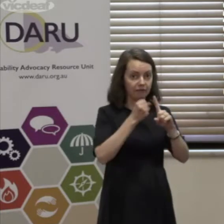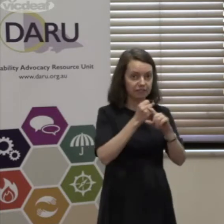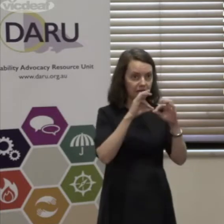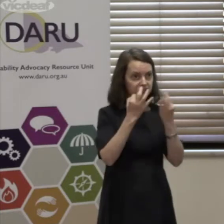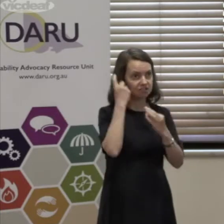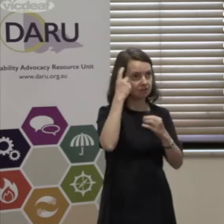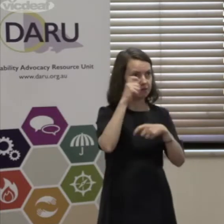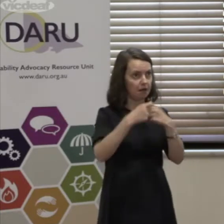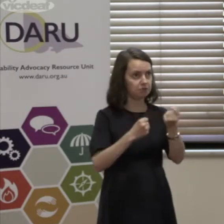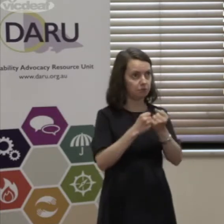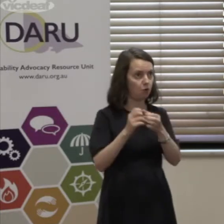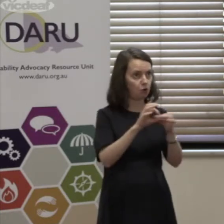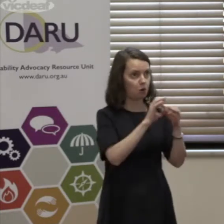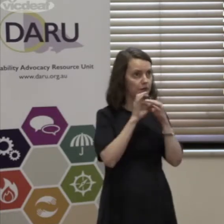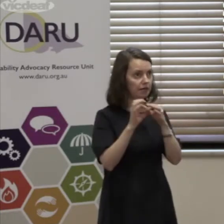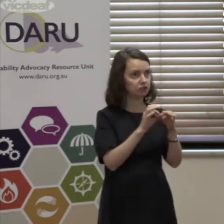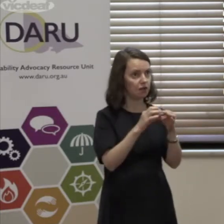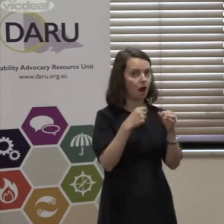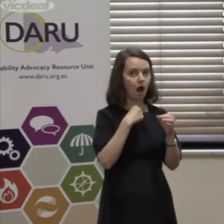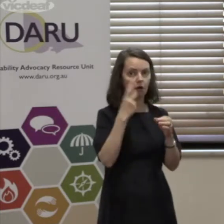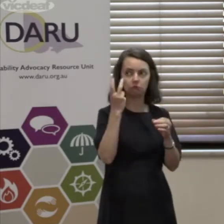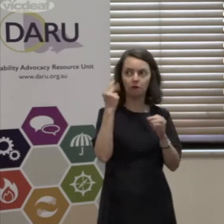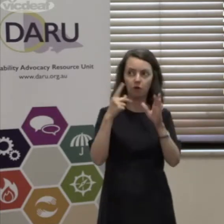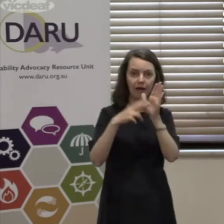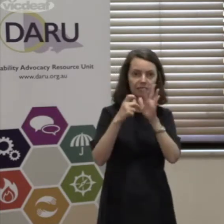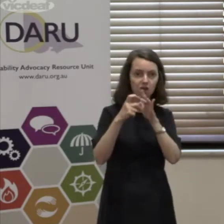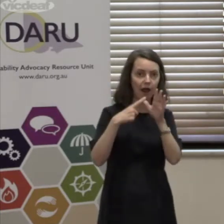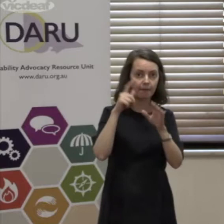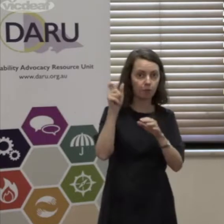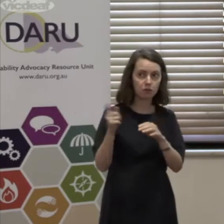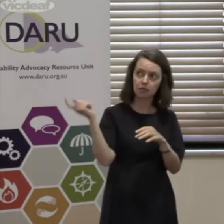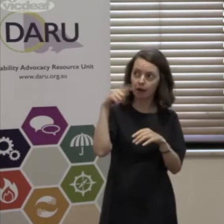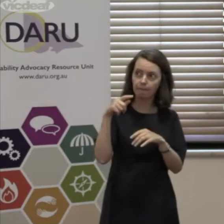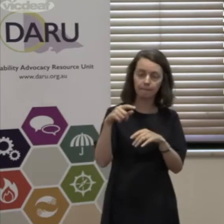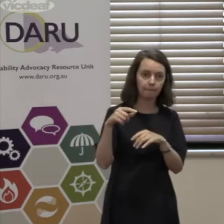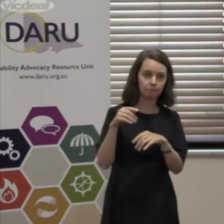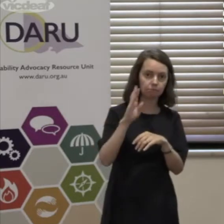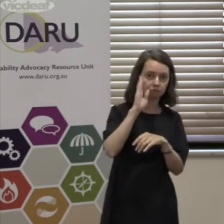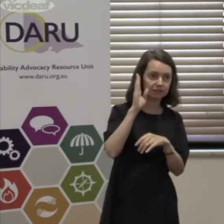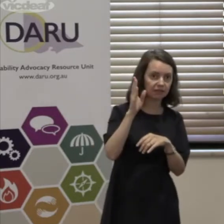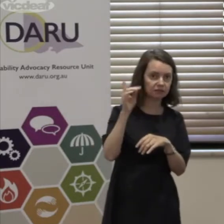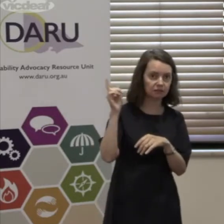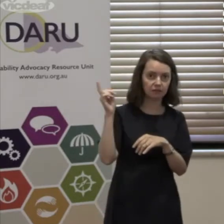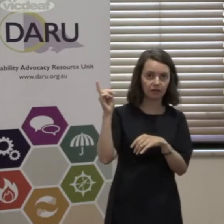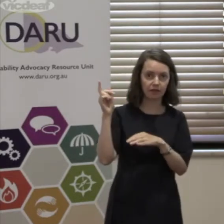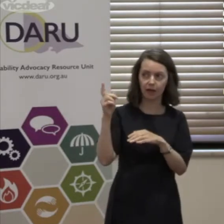was looking to even possibly have someone from the agency come with me today, that the very strong message